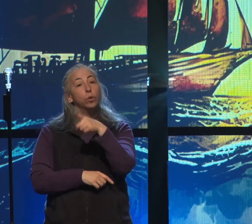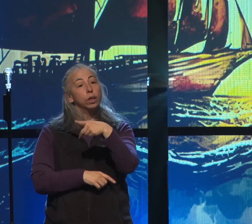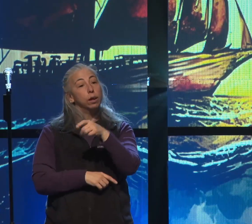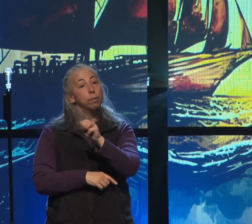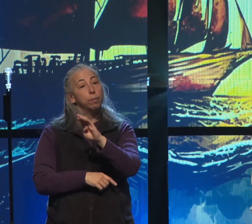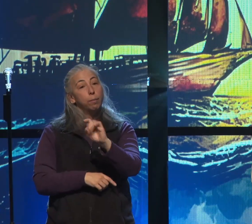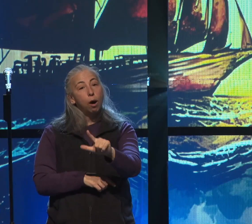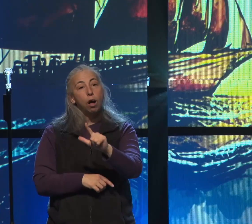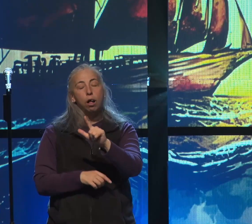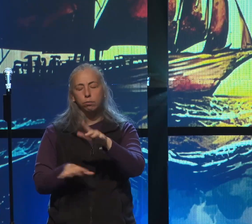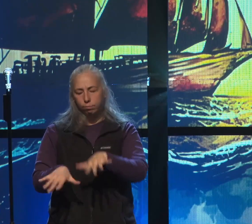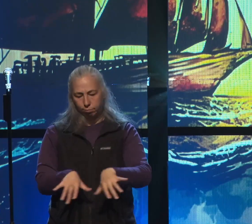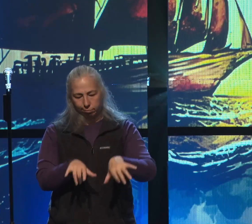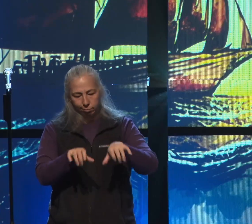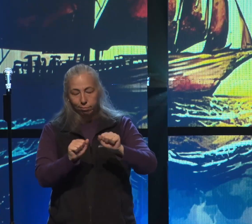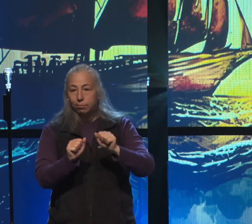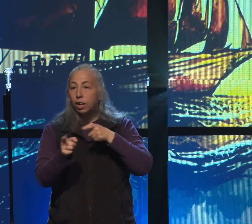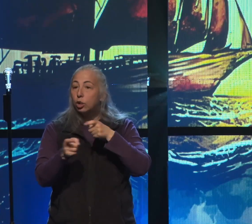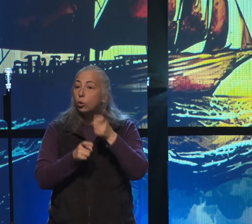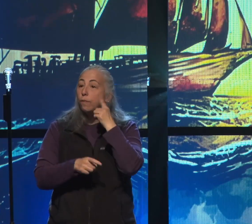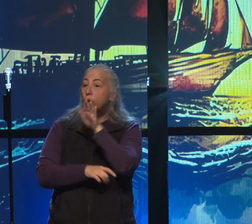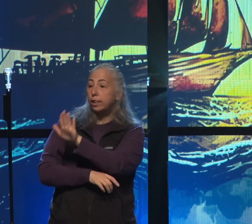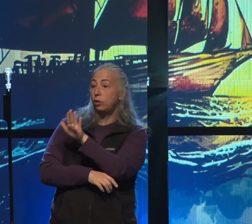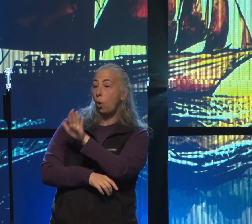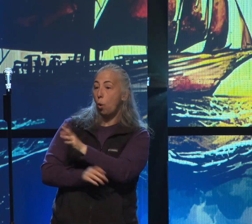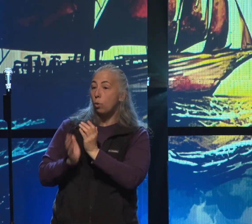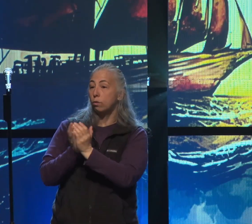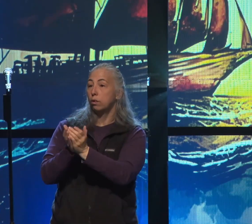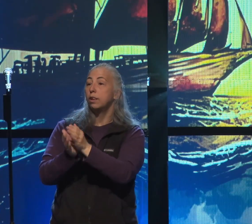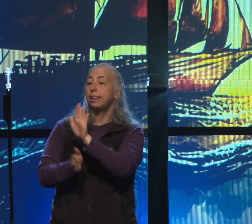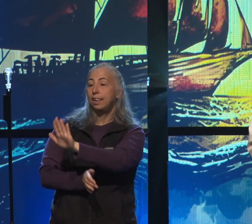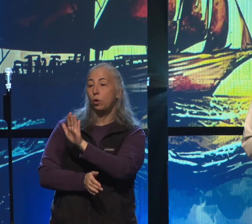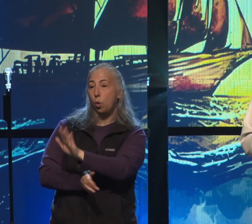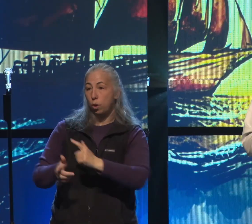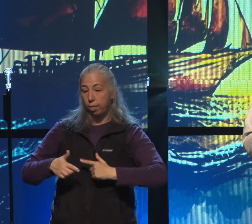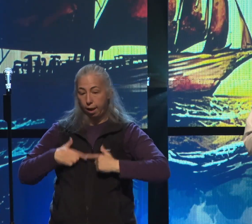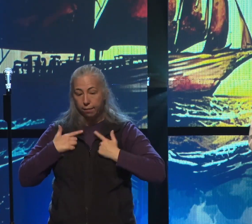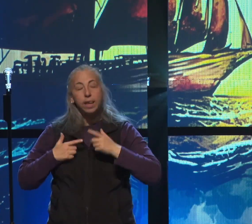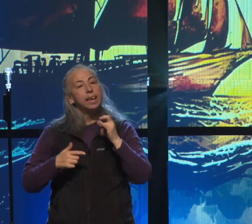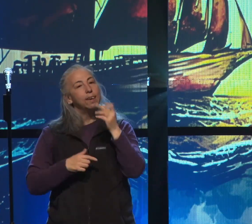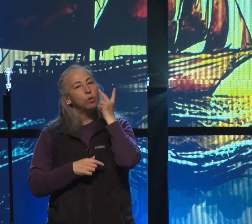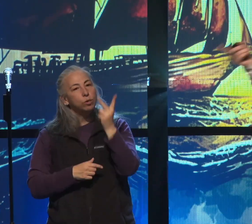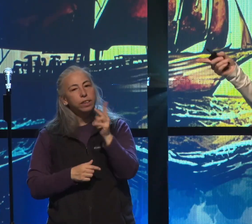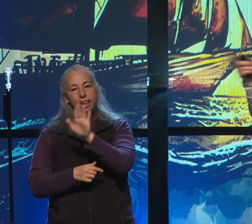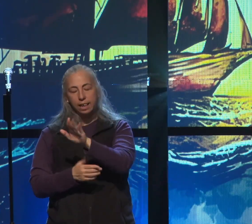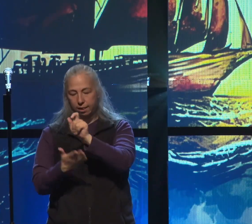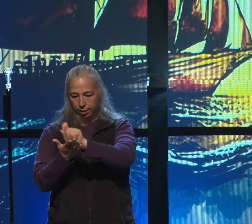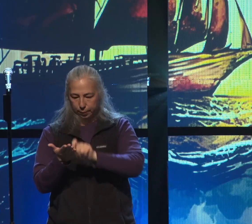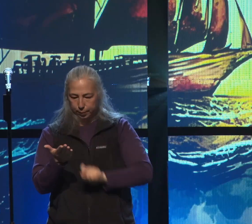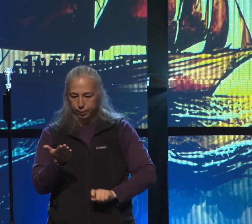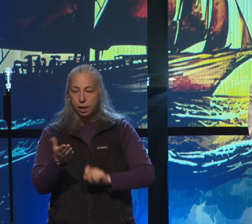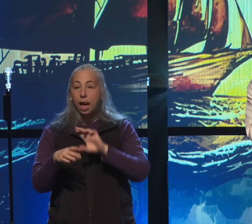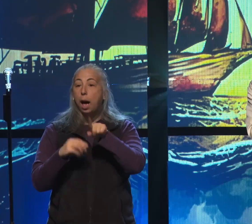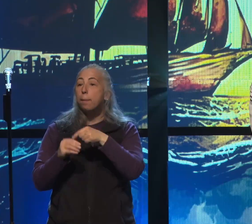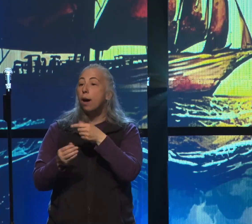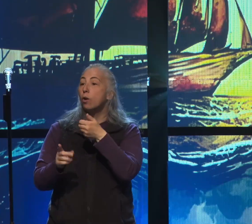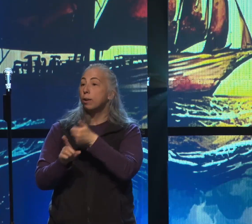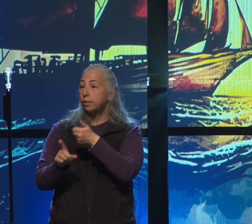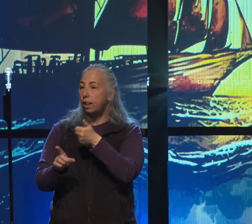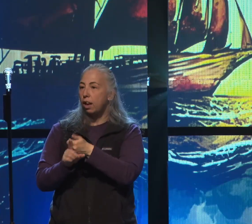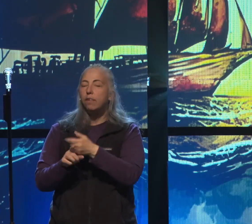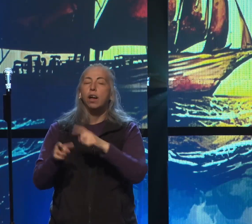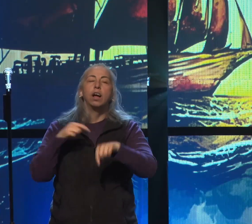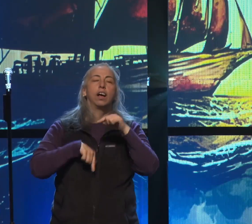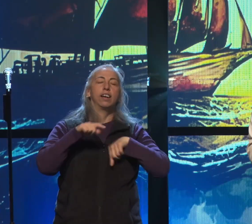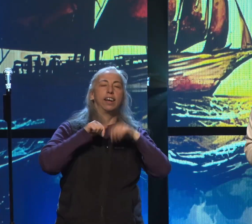take control of his life. And if you look at some of the things that Paul wrote about himself, which is what I was getting ready to say before I got sidetracked about his letters, like he